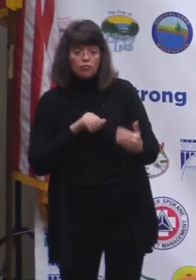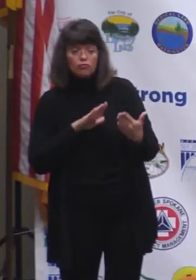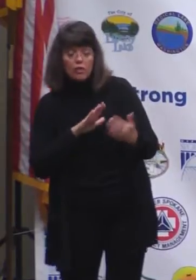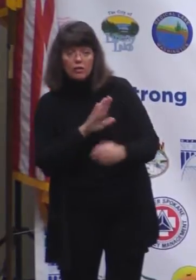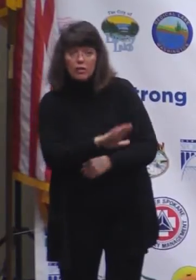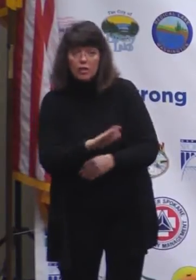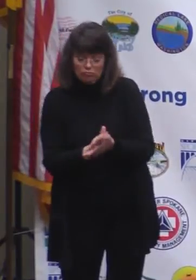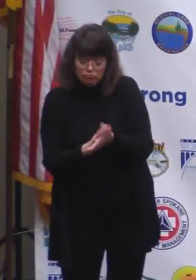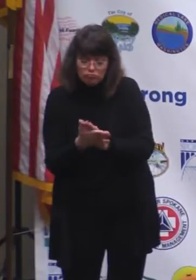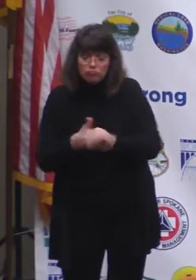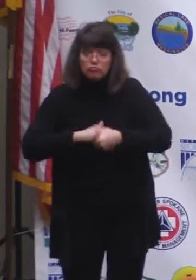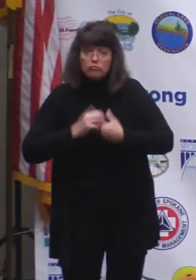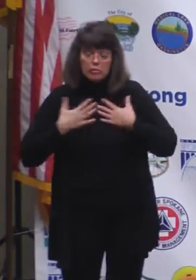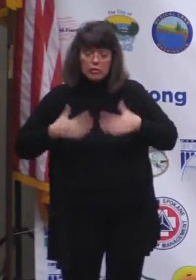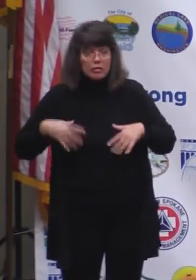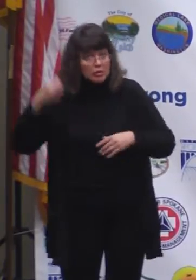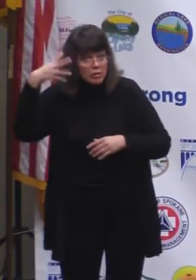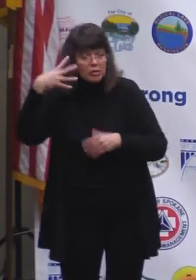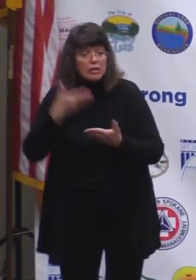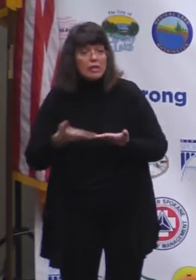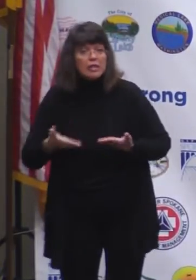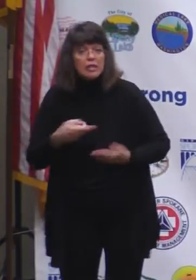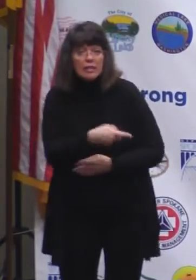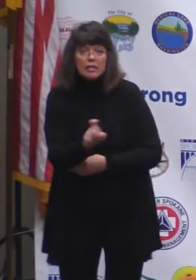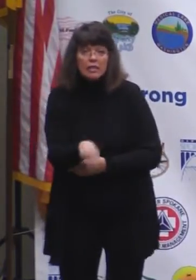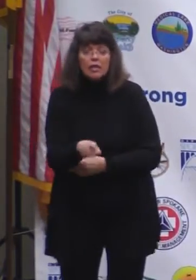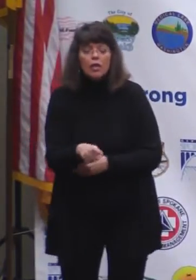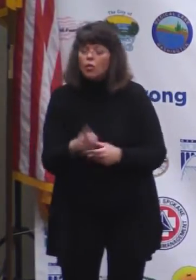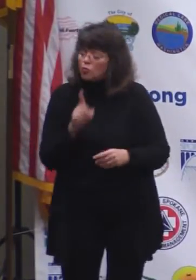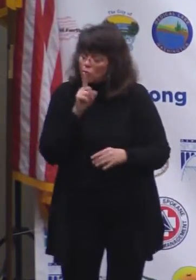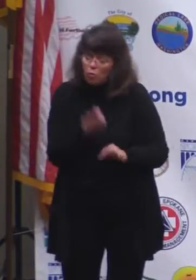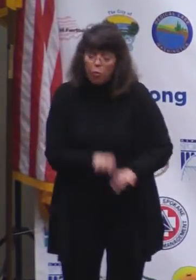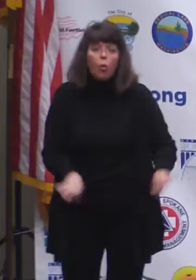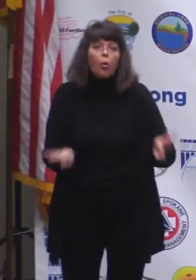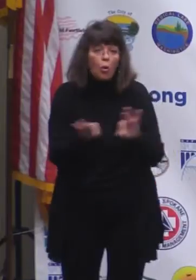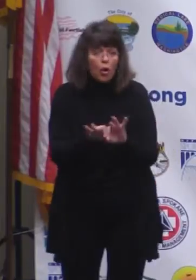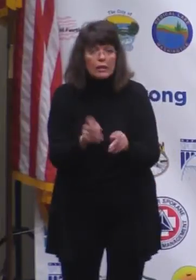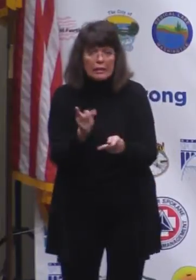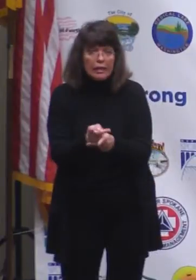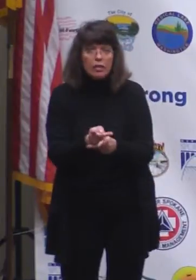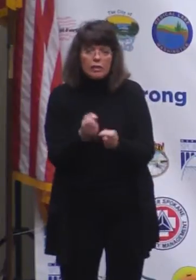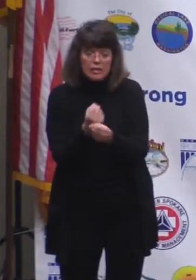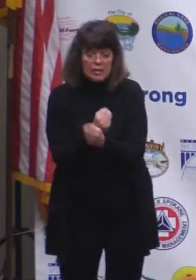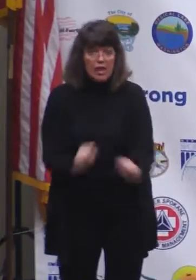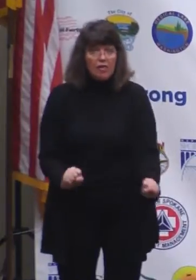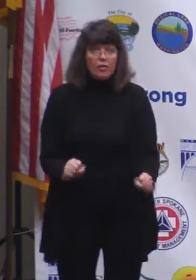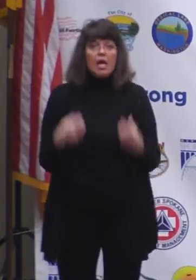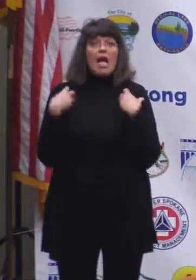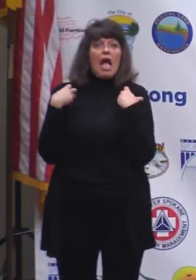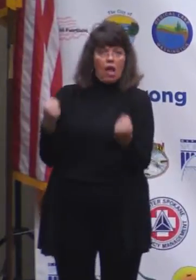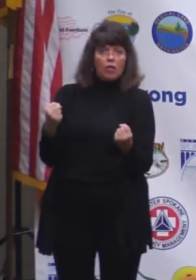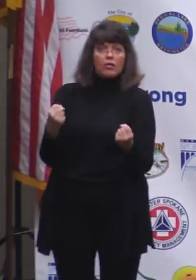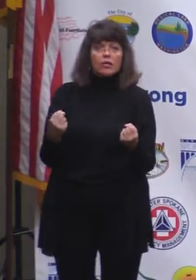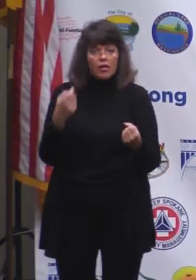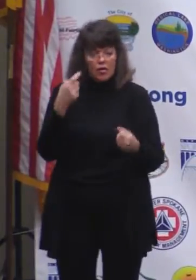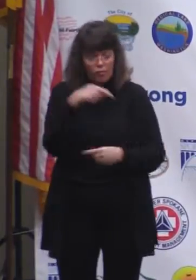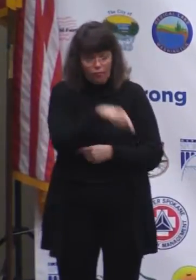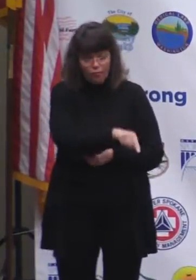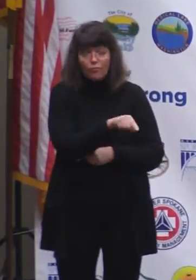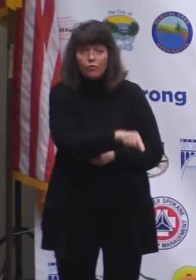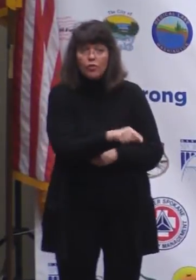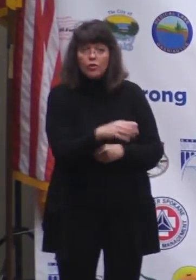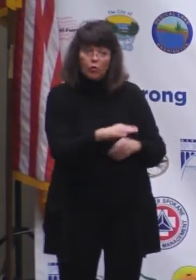fulfill that request, because we do want to maintain very healthy and safe places for folks 24 hours a day in the shelter